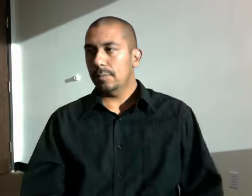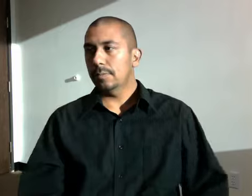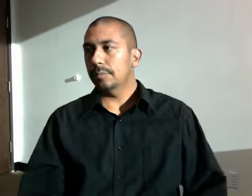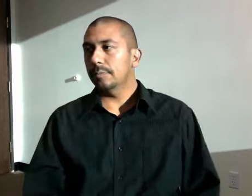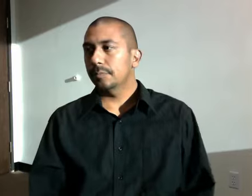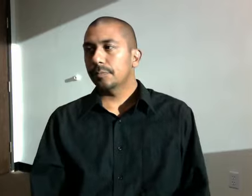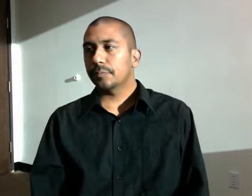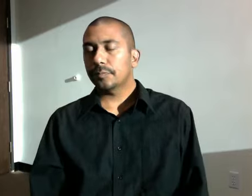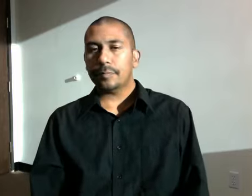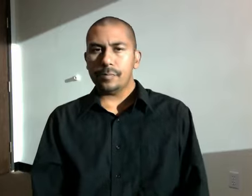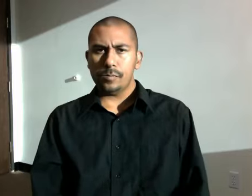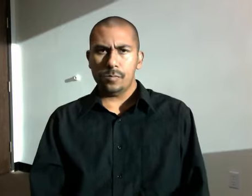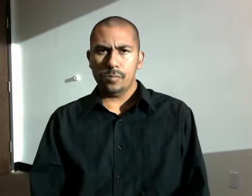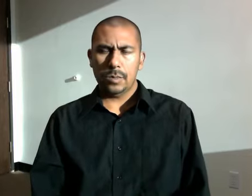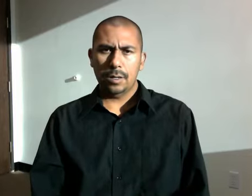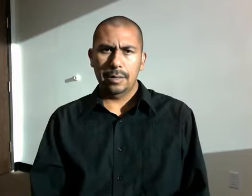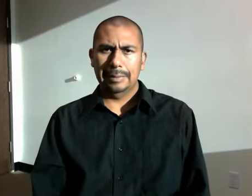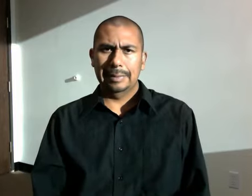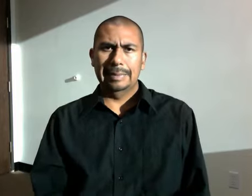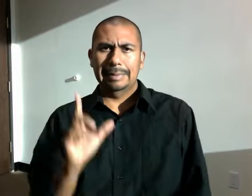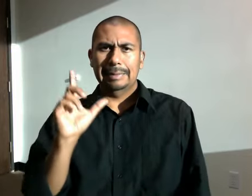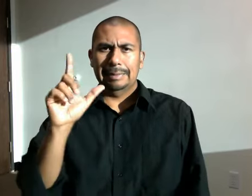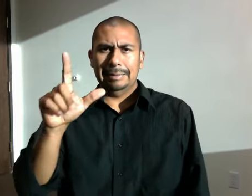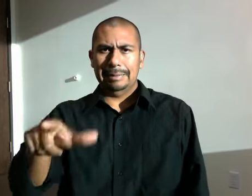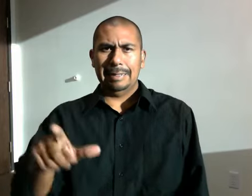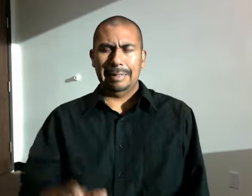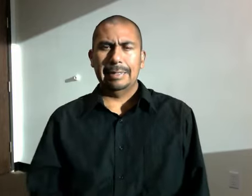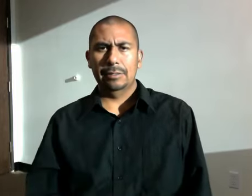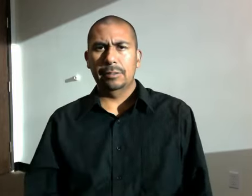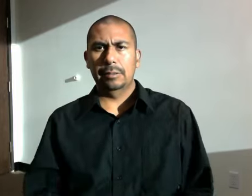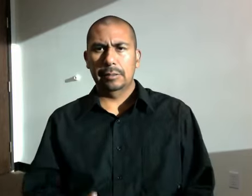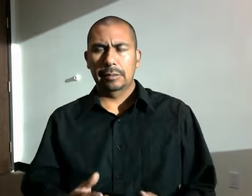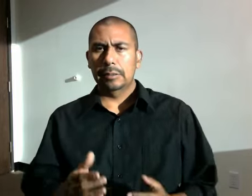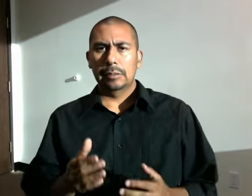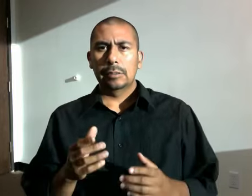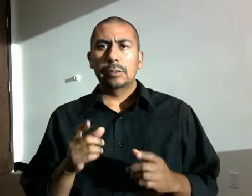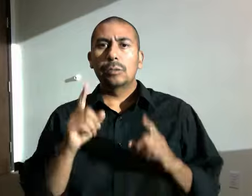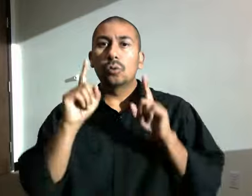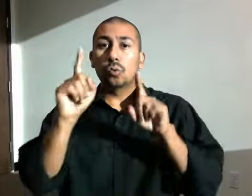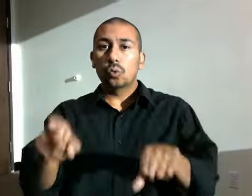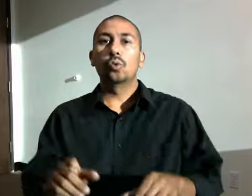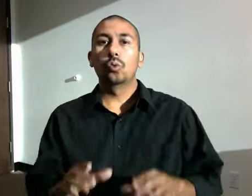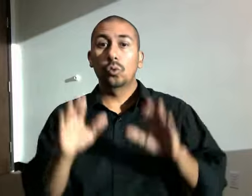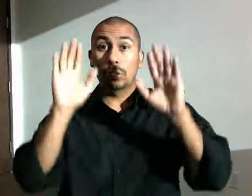to the general public, and so many of the things were lost to the family.